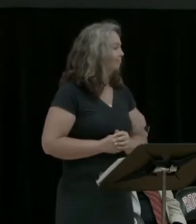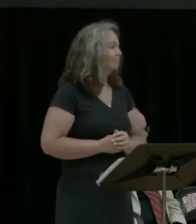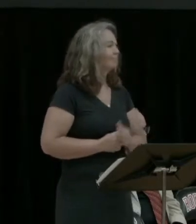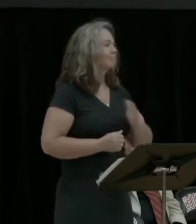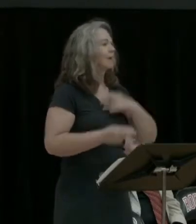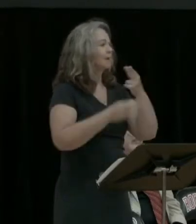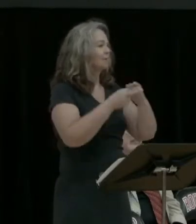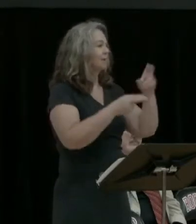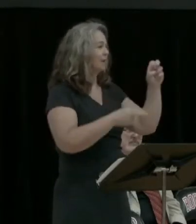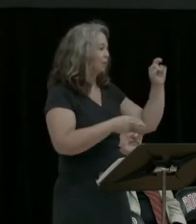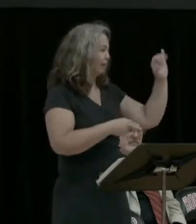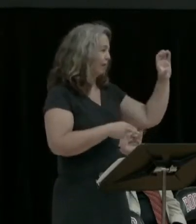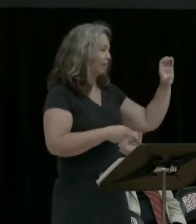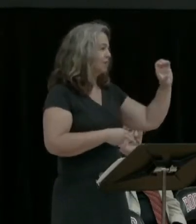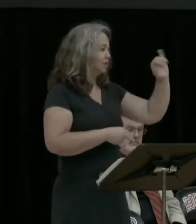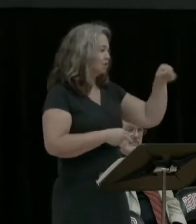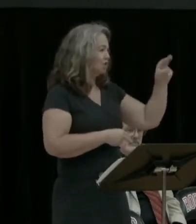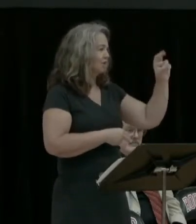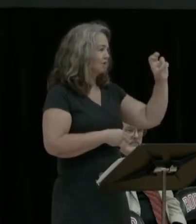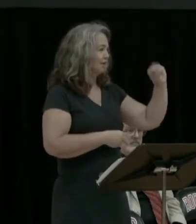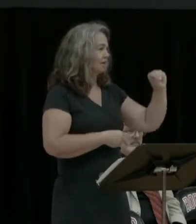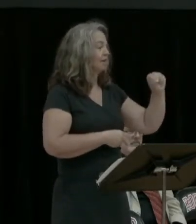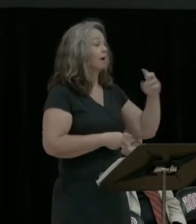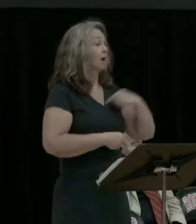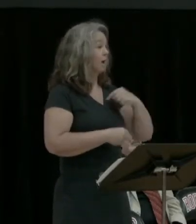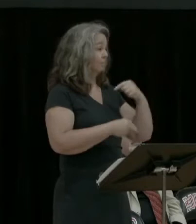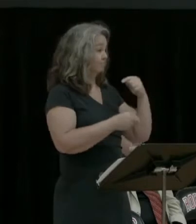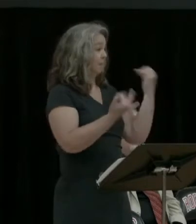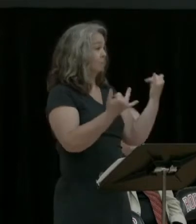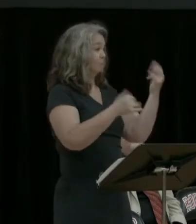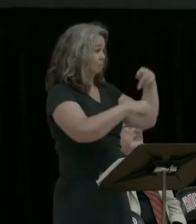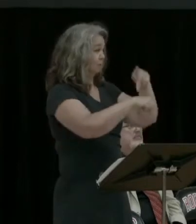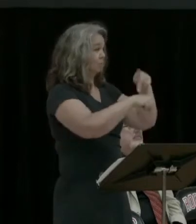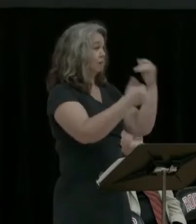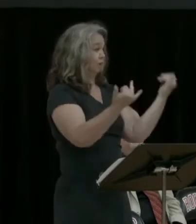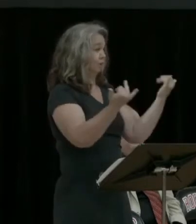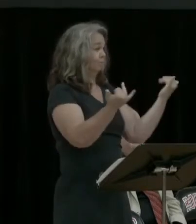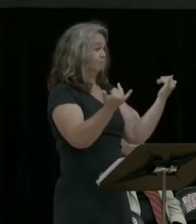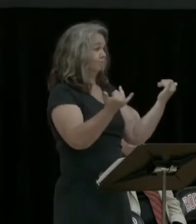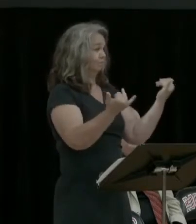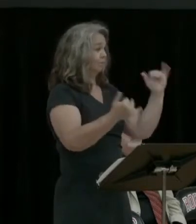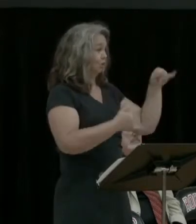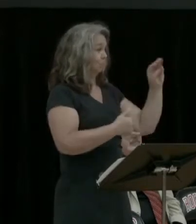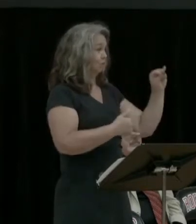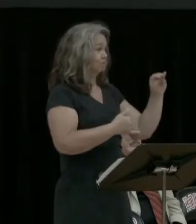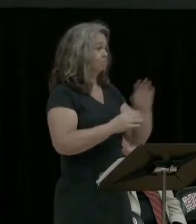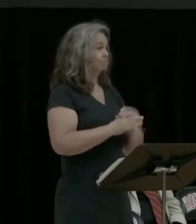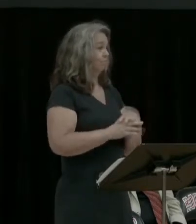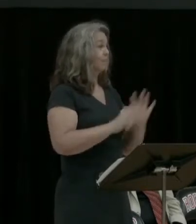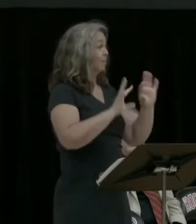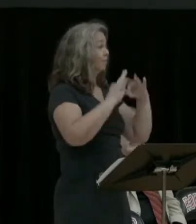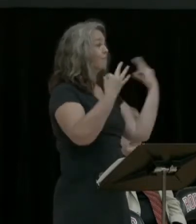My name is Eric Johnson, and I am privileged to serve as the principal of John Marshall. Family,